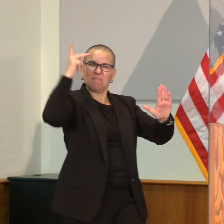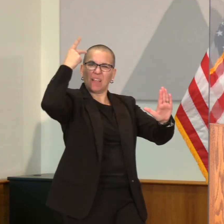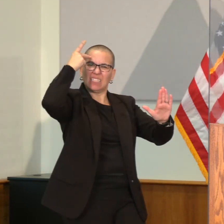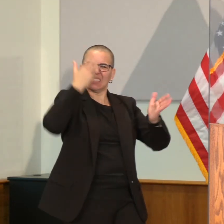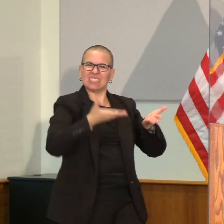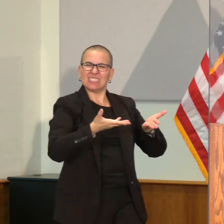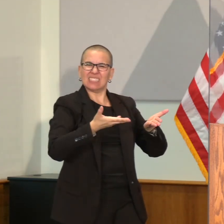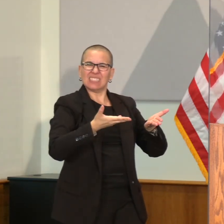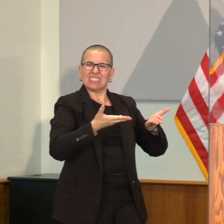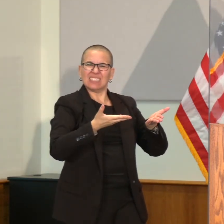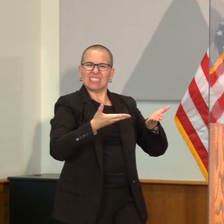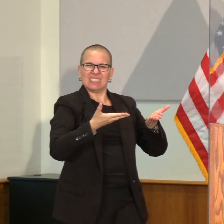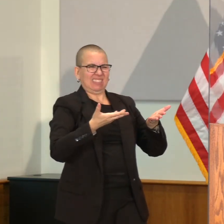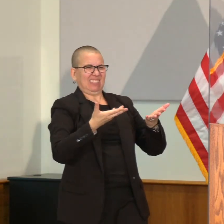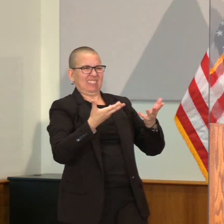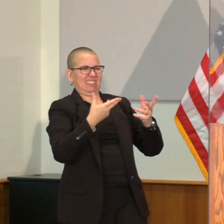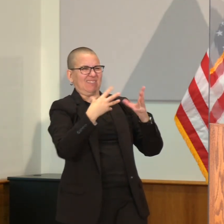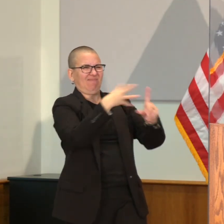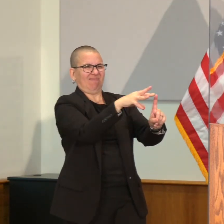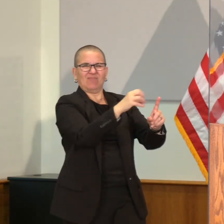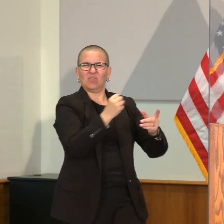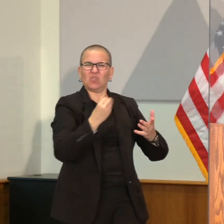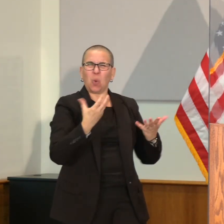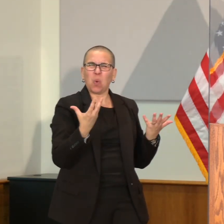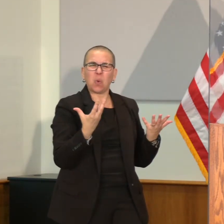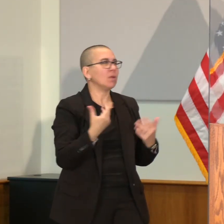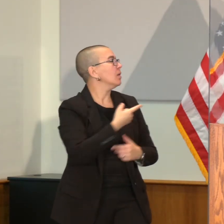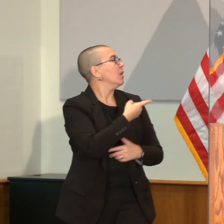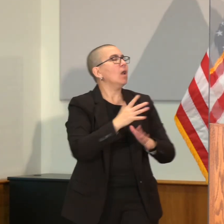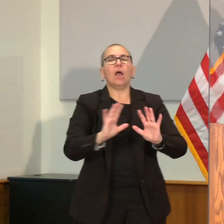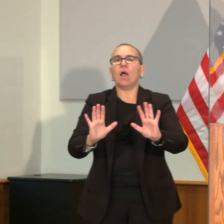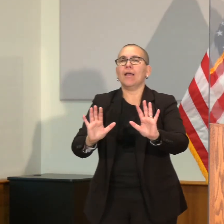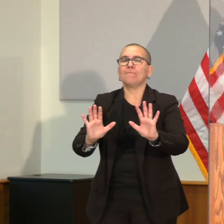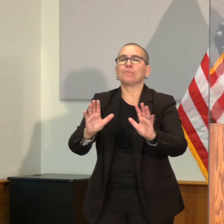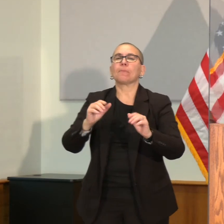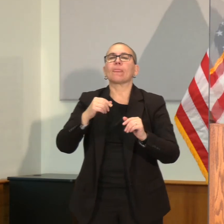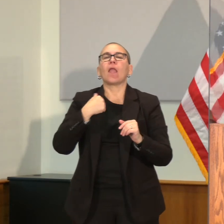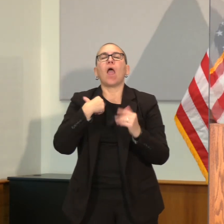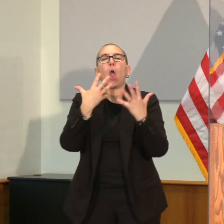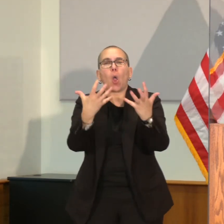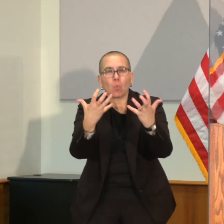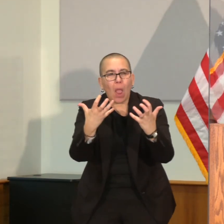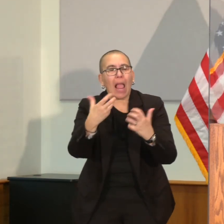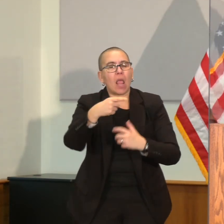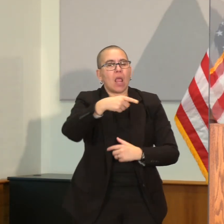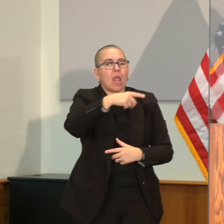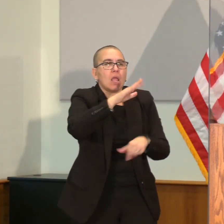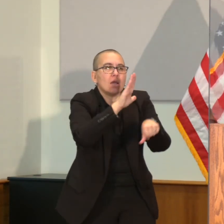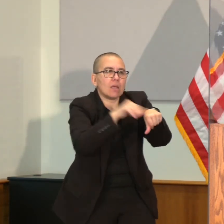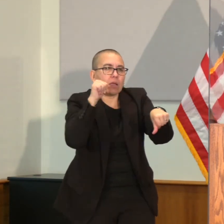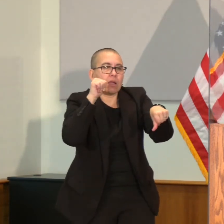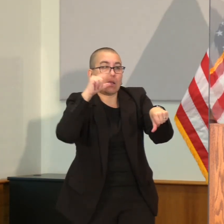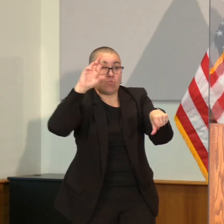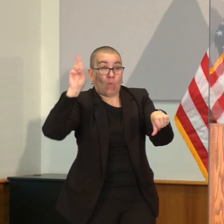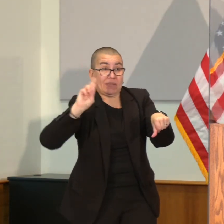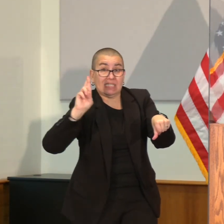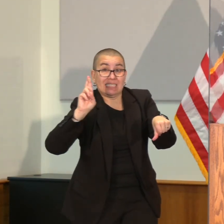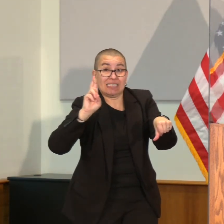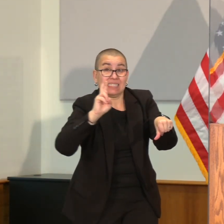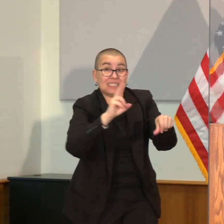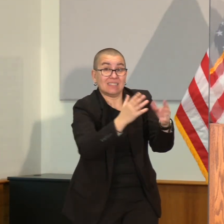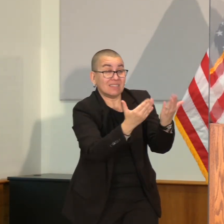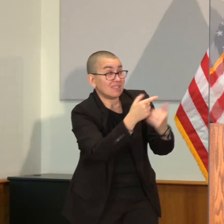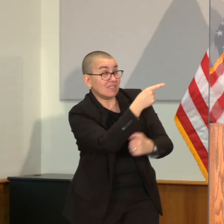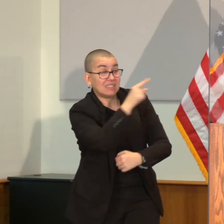same construct that people are there. It was listening, and it was calling Tim Miller and having him speak to me, and with